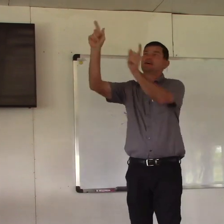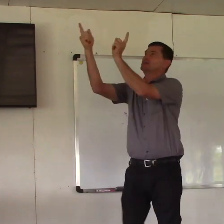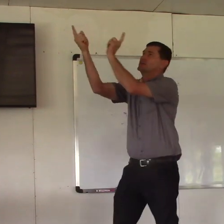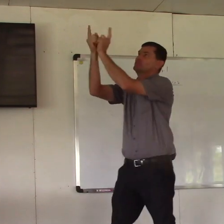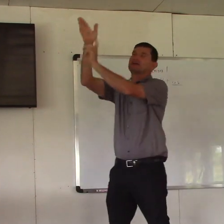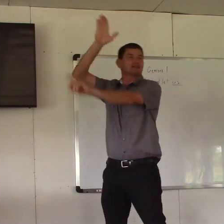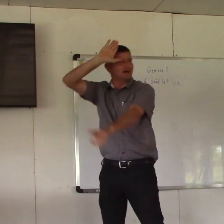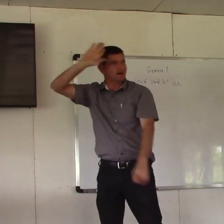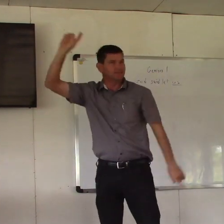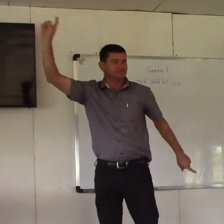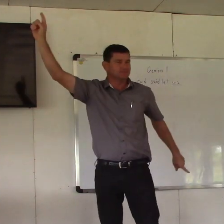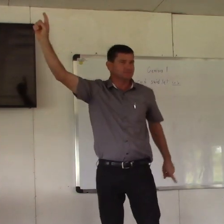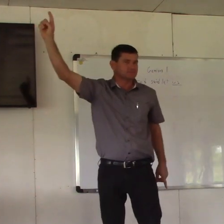he met God.